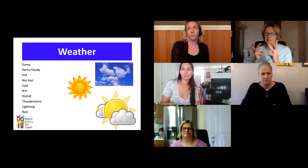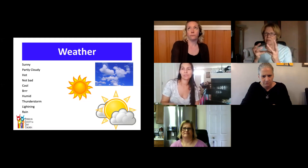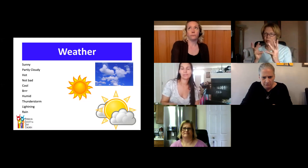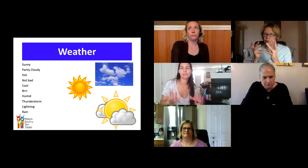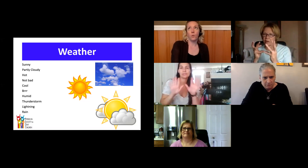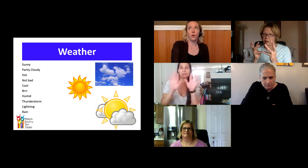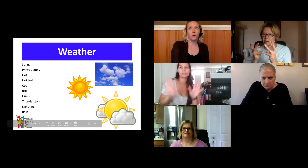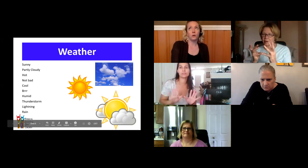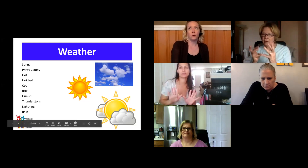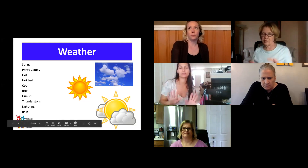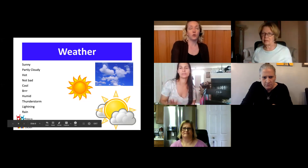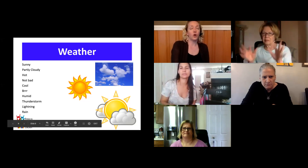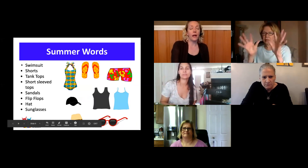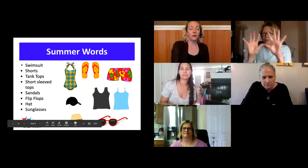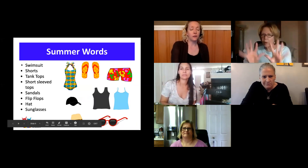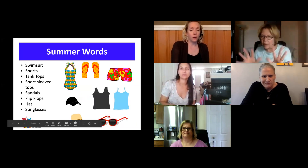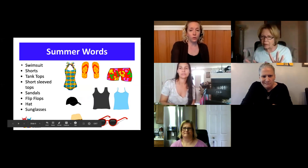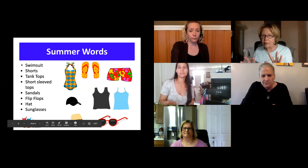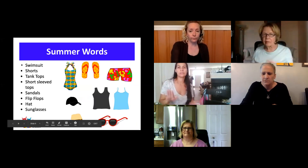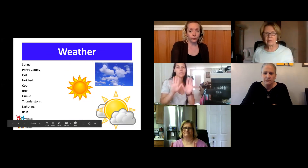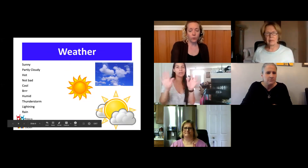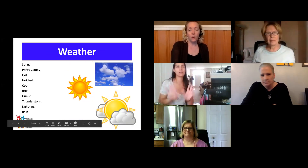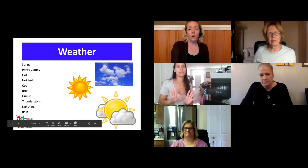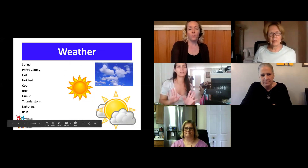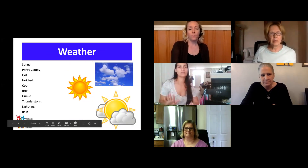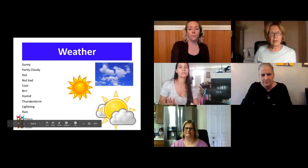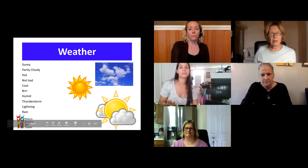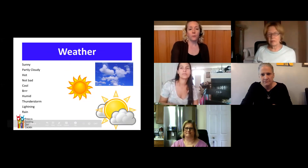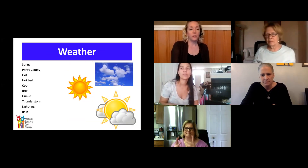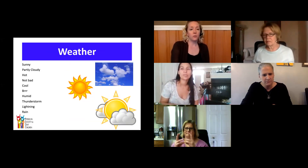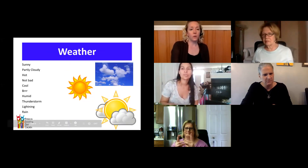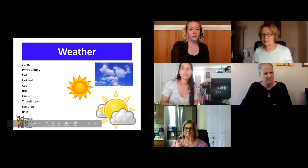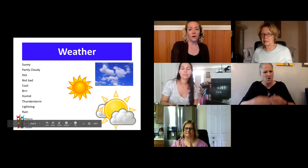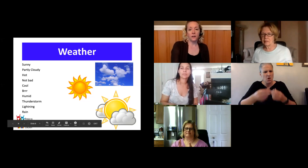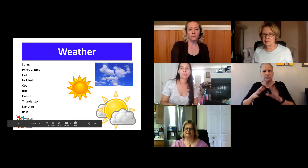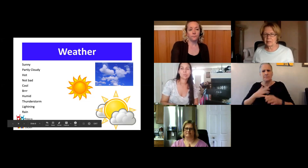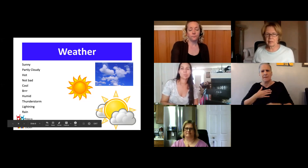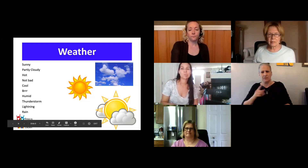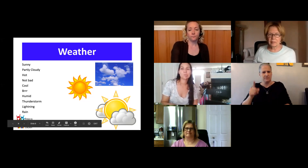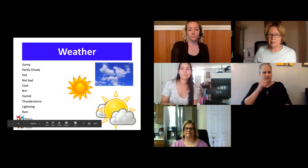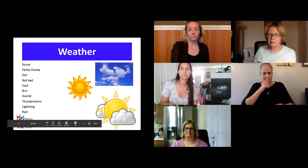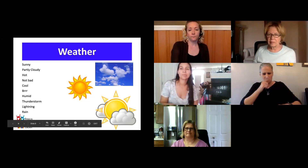pure ASL, but either one is fine.